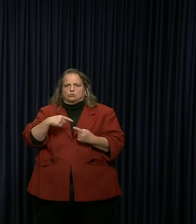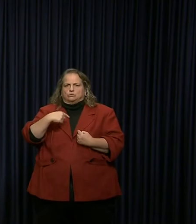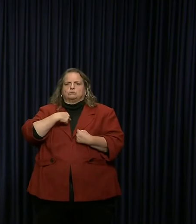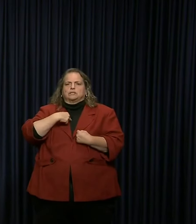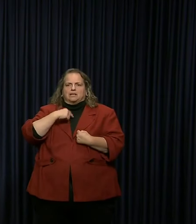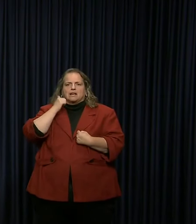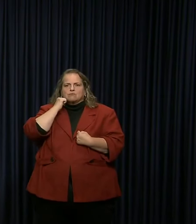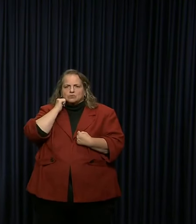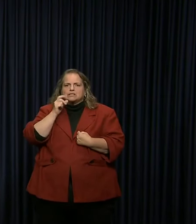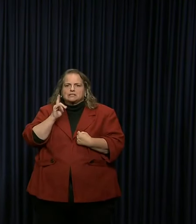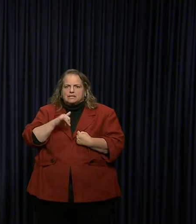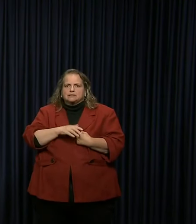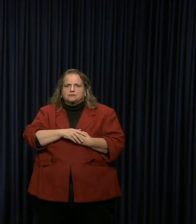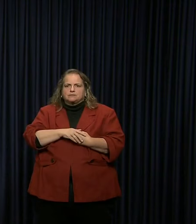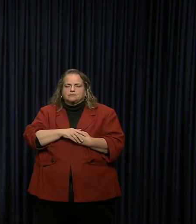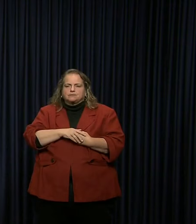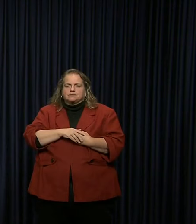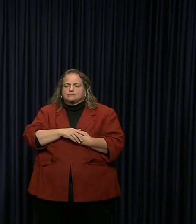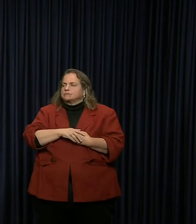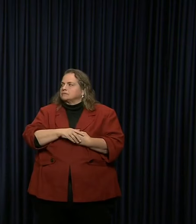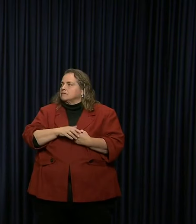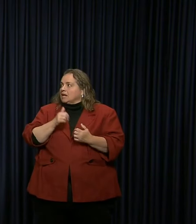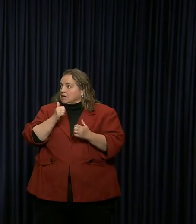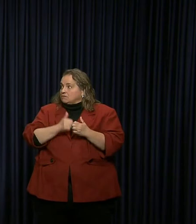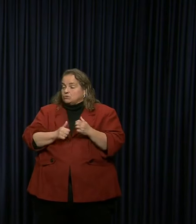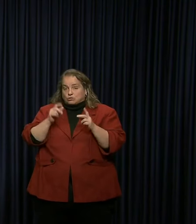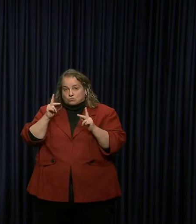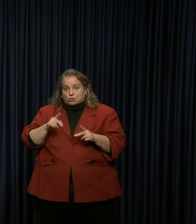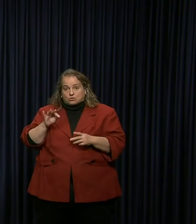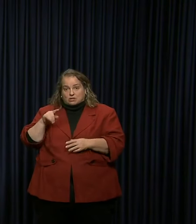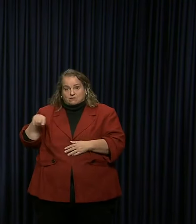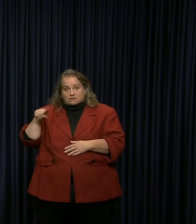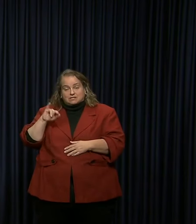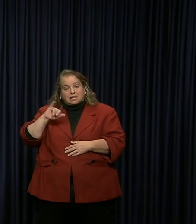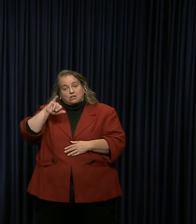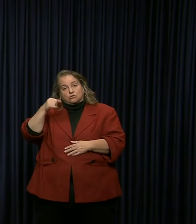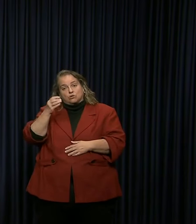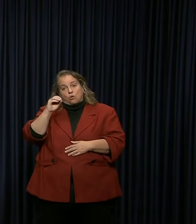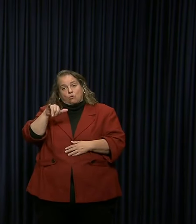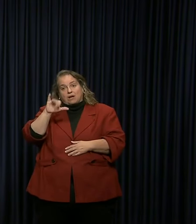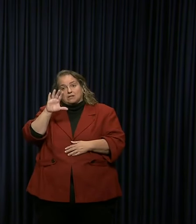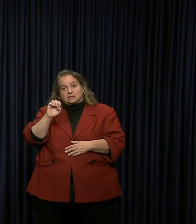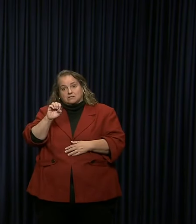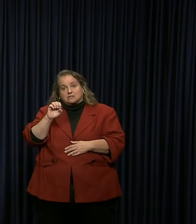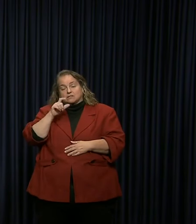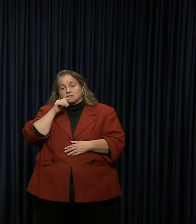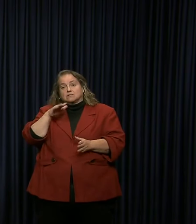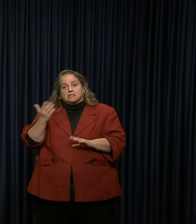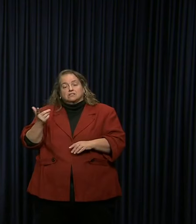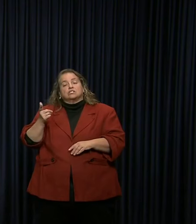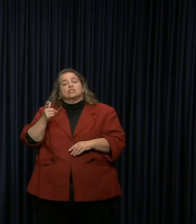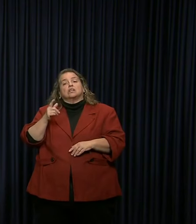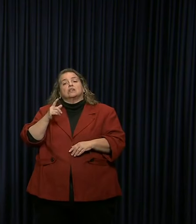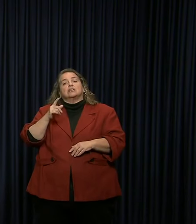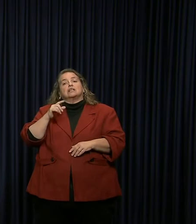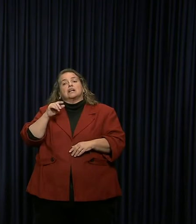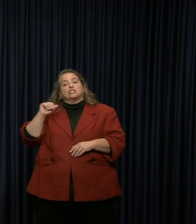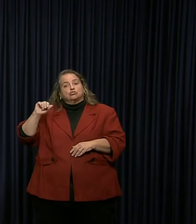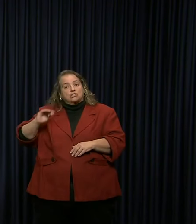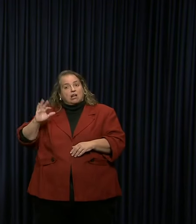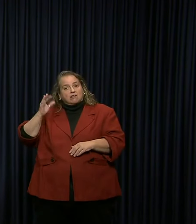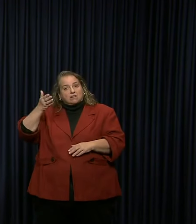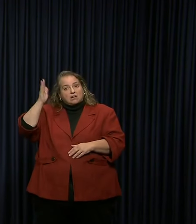day. But every single one of these folks, like Joyce, as a child of God, with a